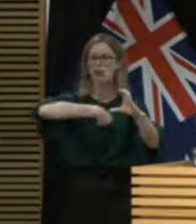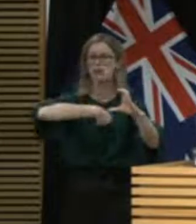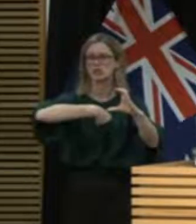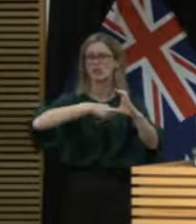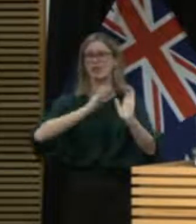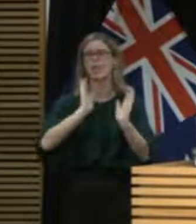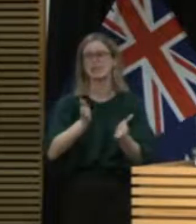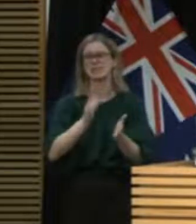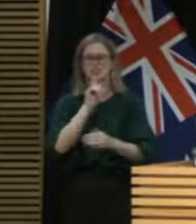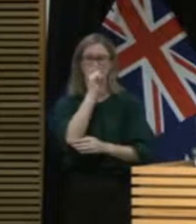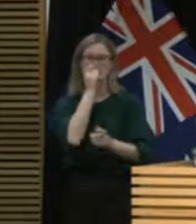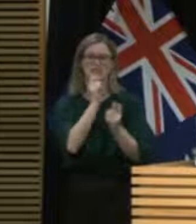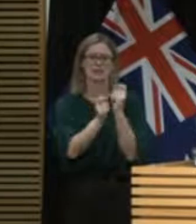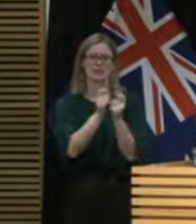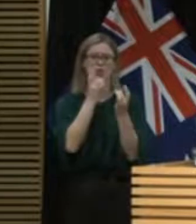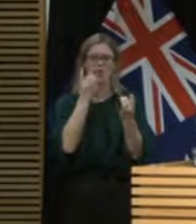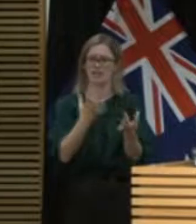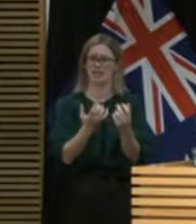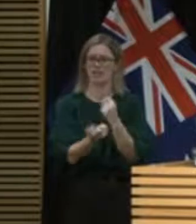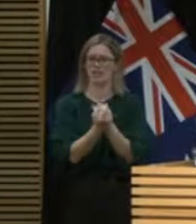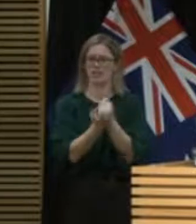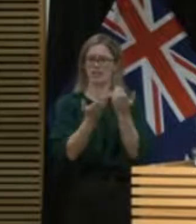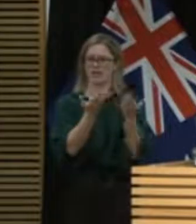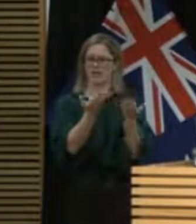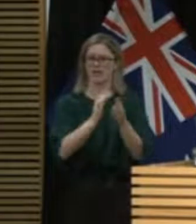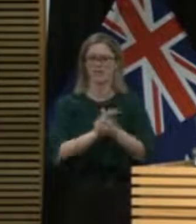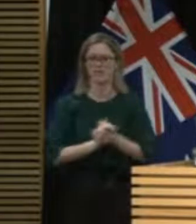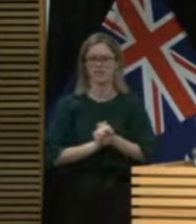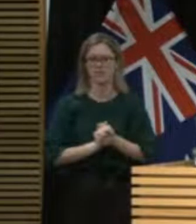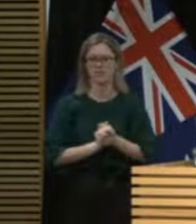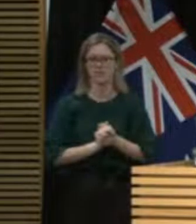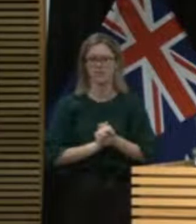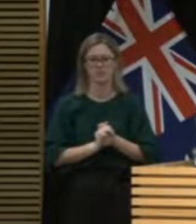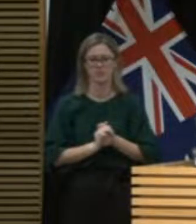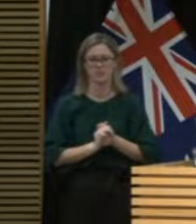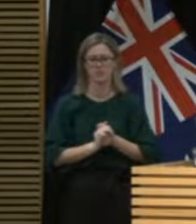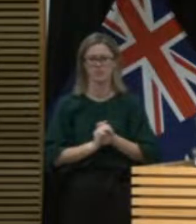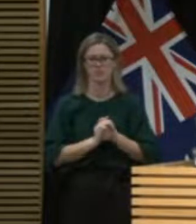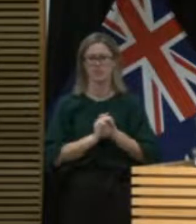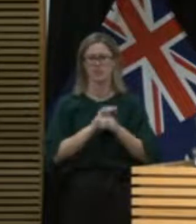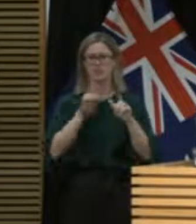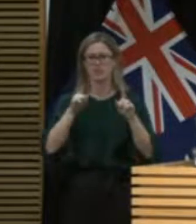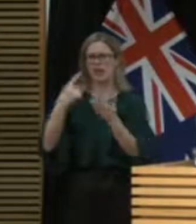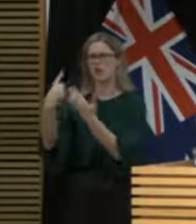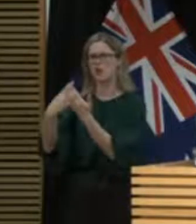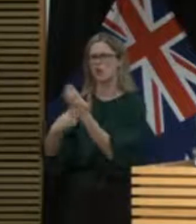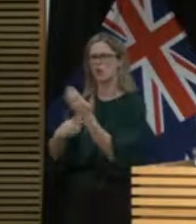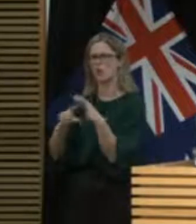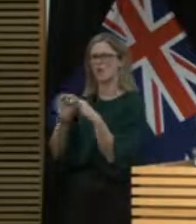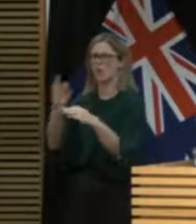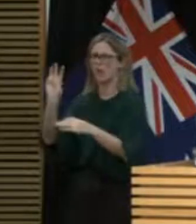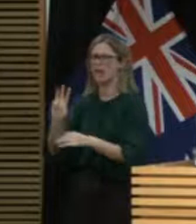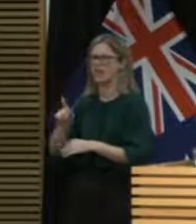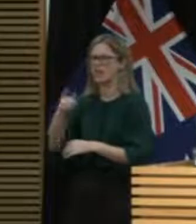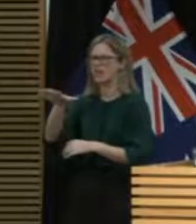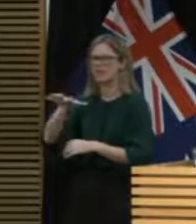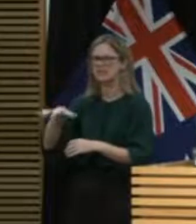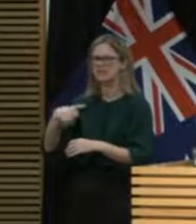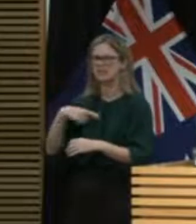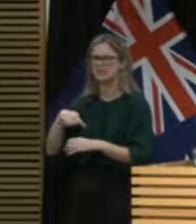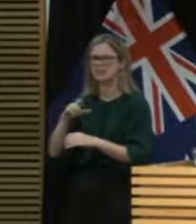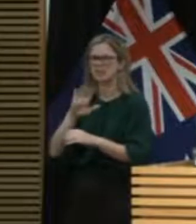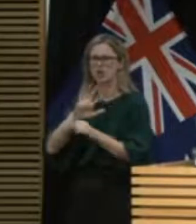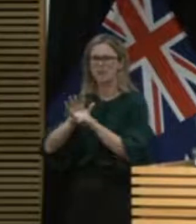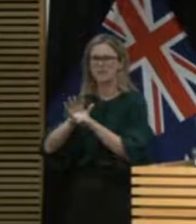of Auckland. So that's already happening through that movement. We haven't then applied that, for instance, in Wellington or other places where there